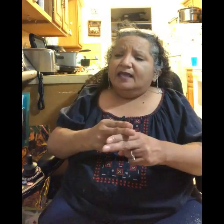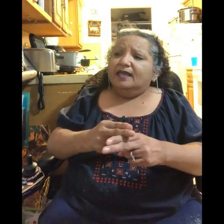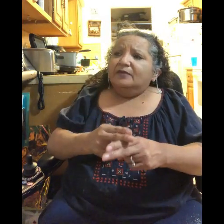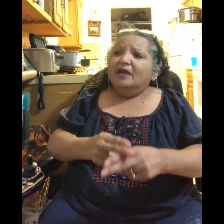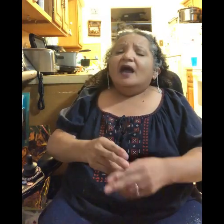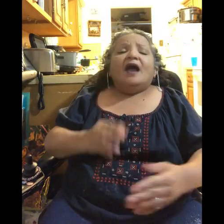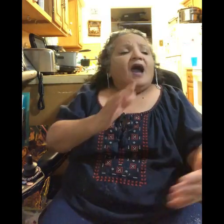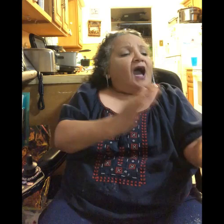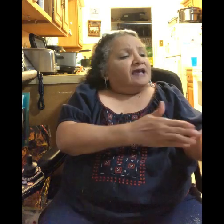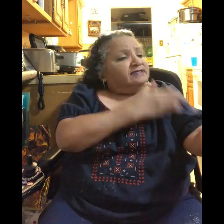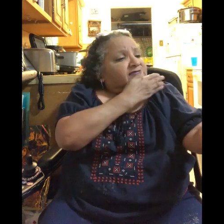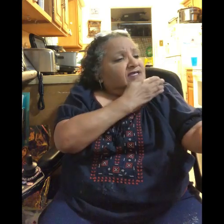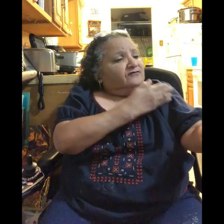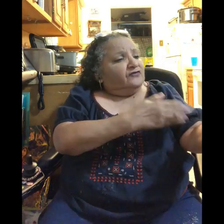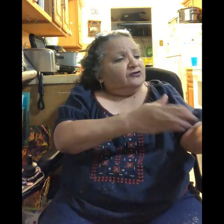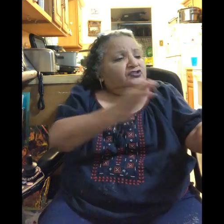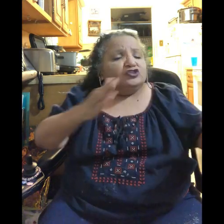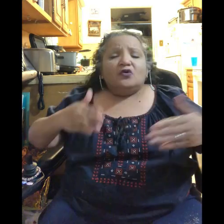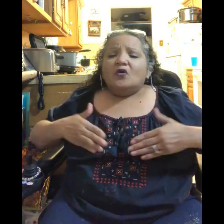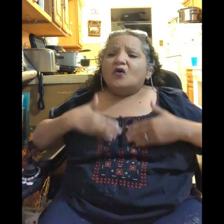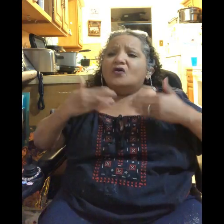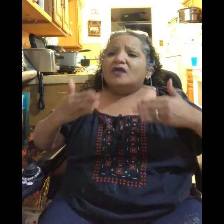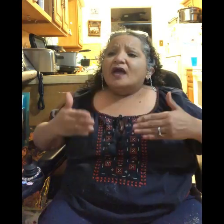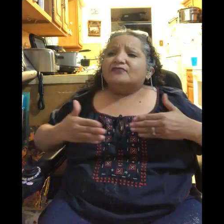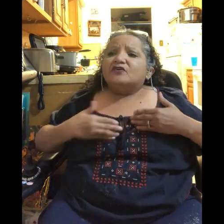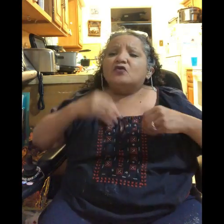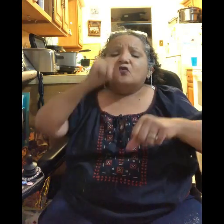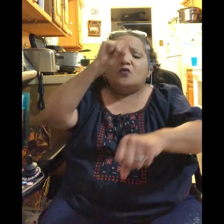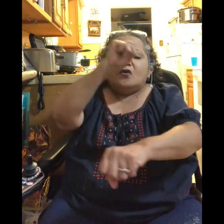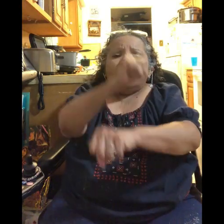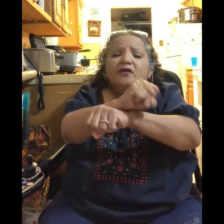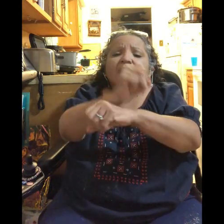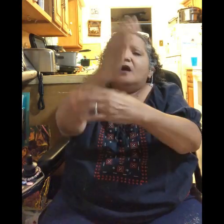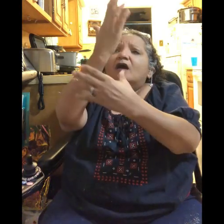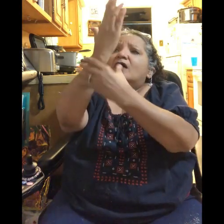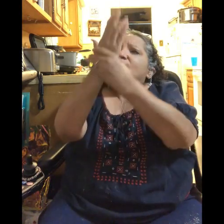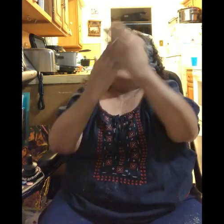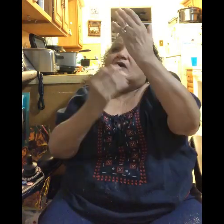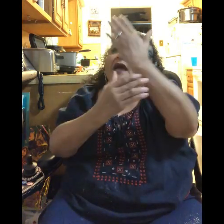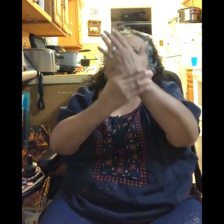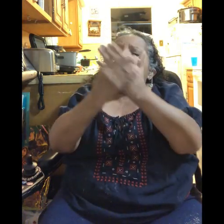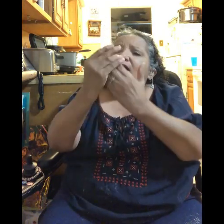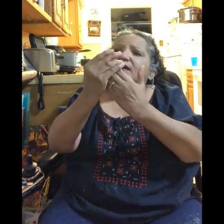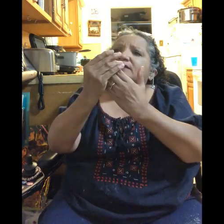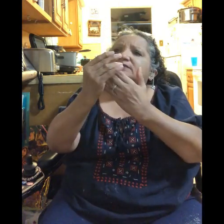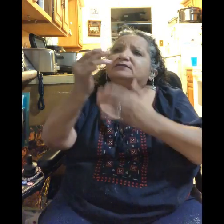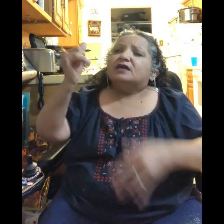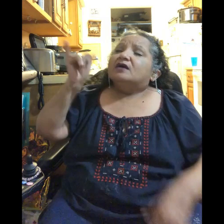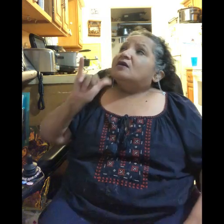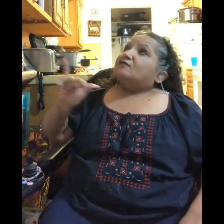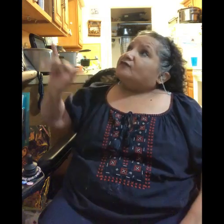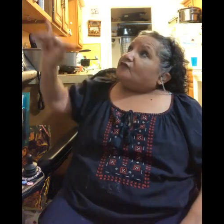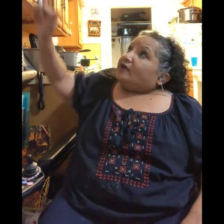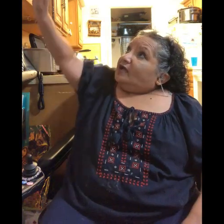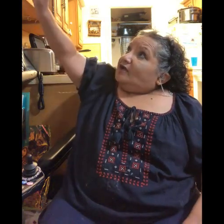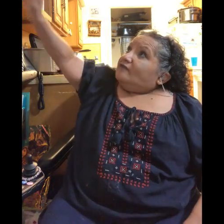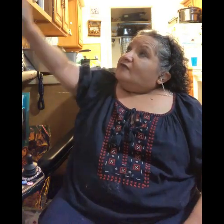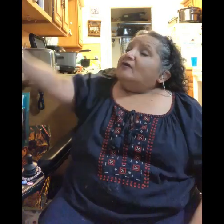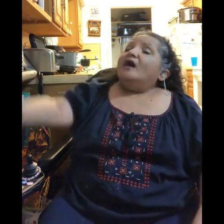name. I sing for joy at the work of your hands. Forever